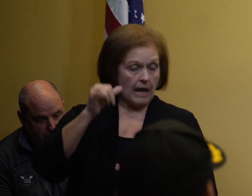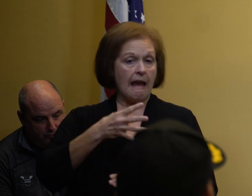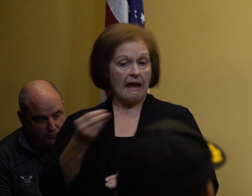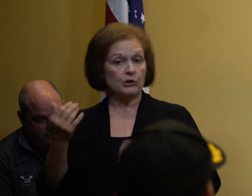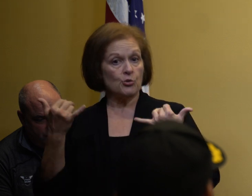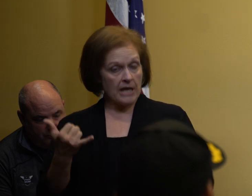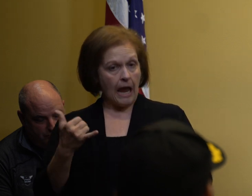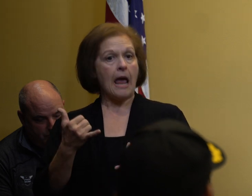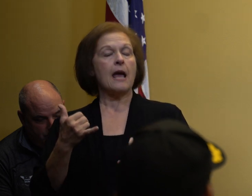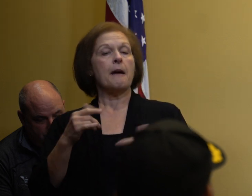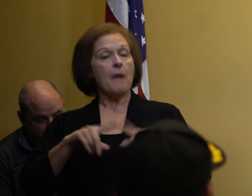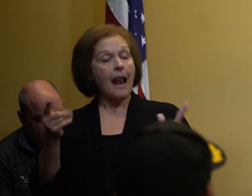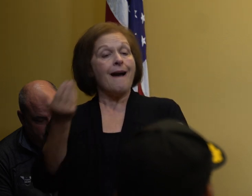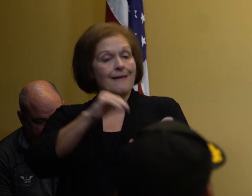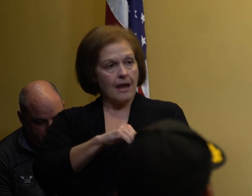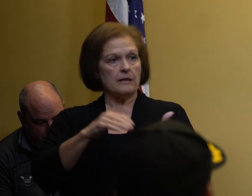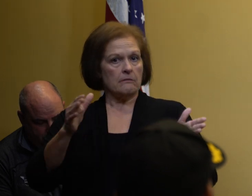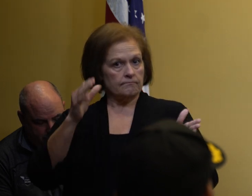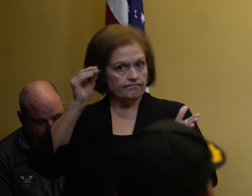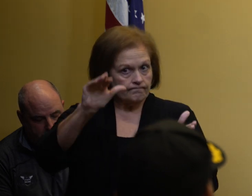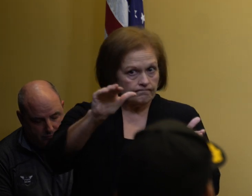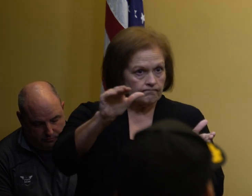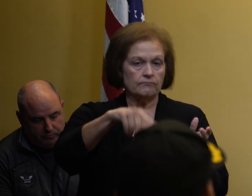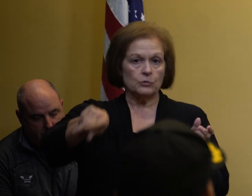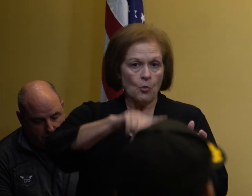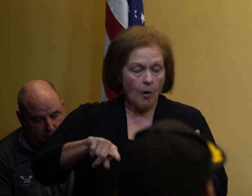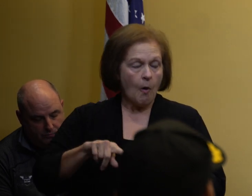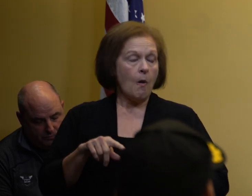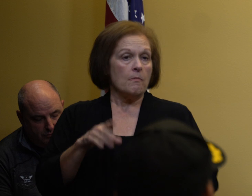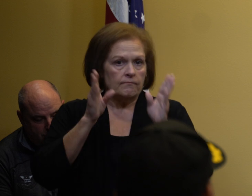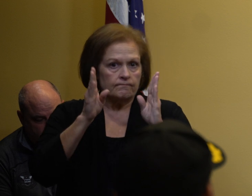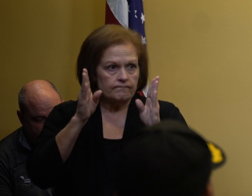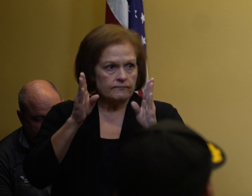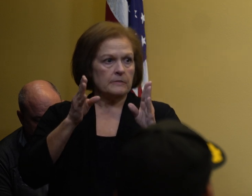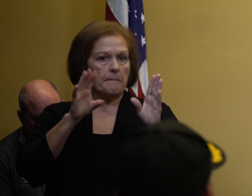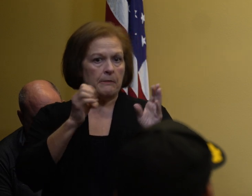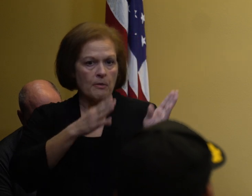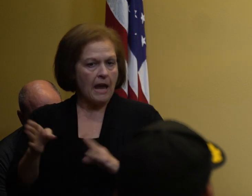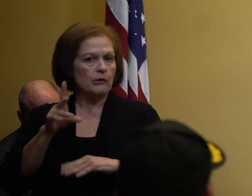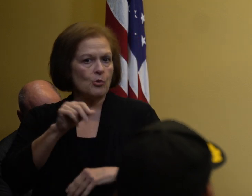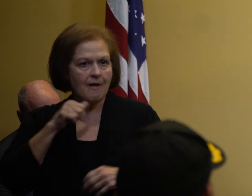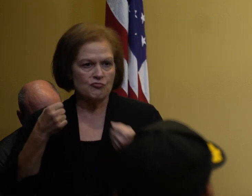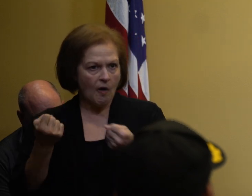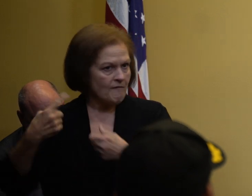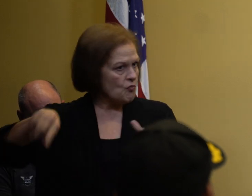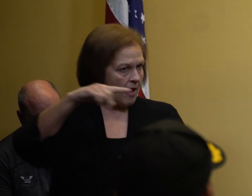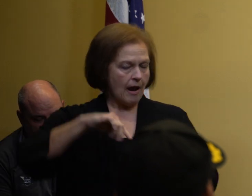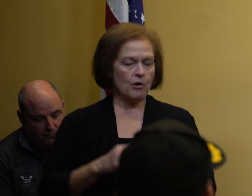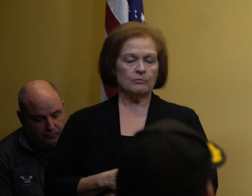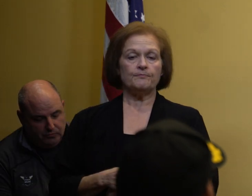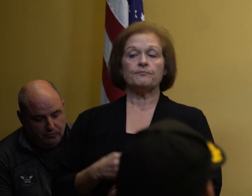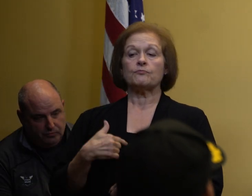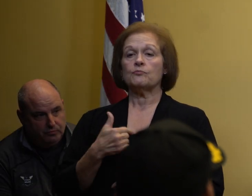we're wanting again to encourage you to hold the line, stay focused, and stay prepared. We're coordinating,